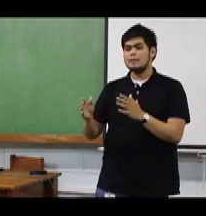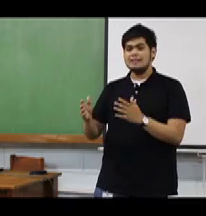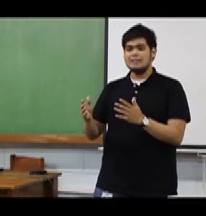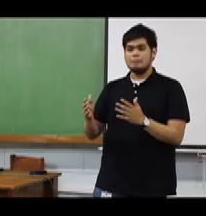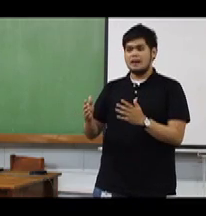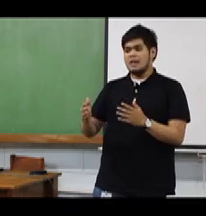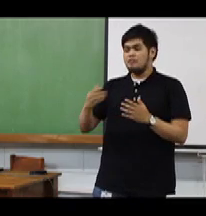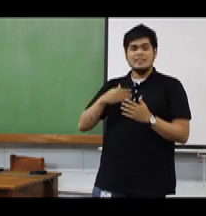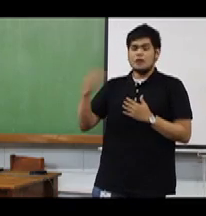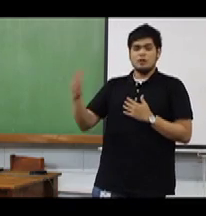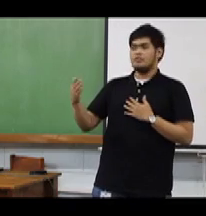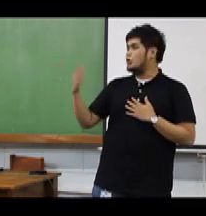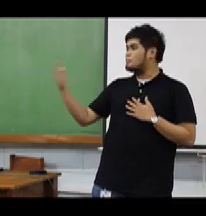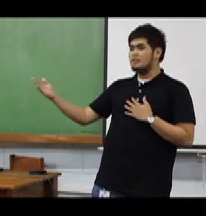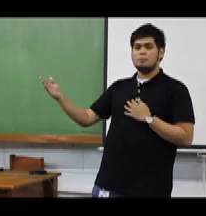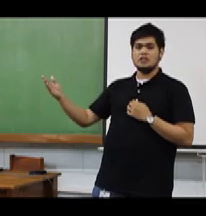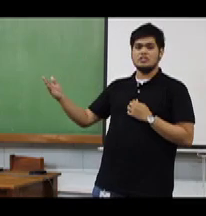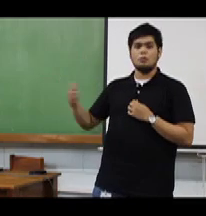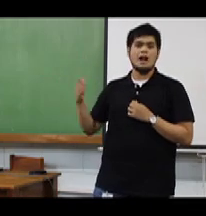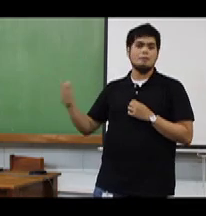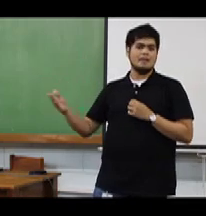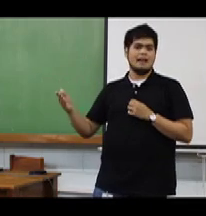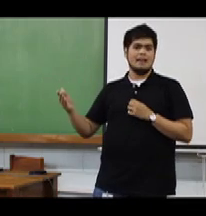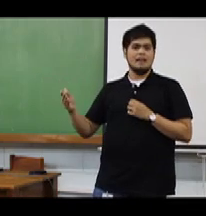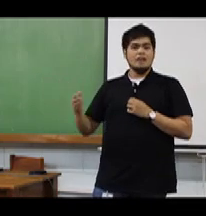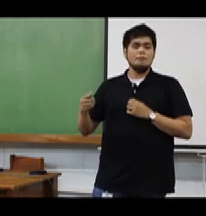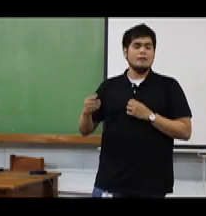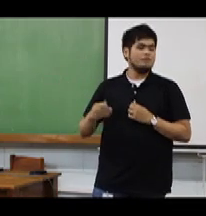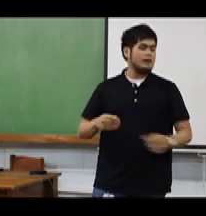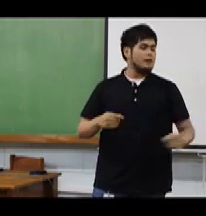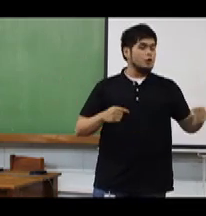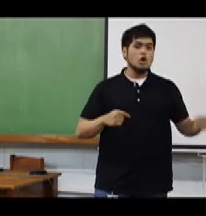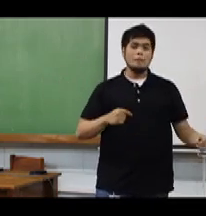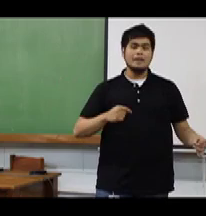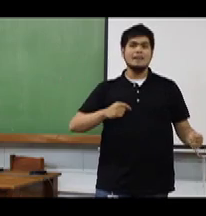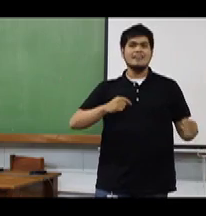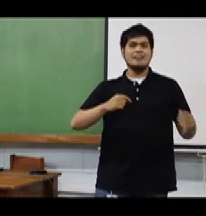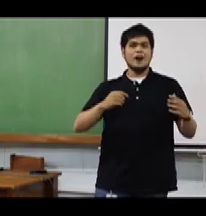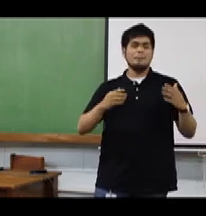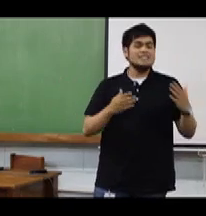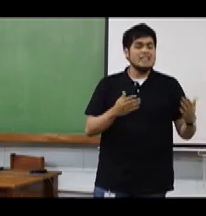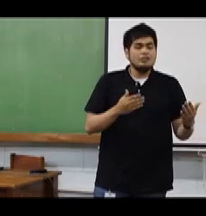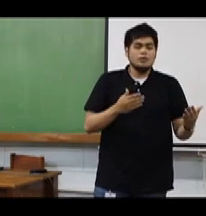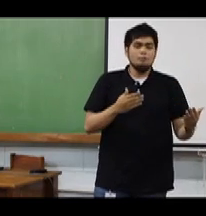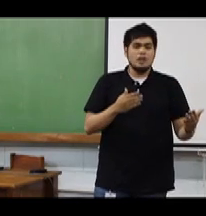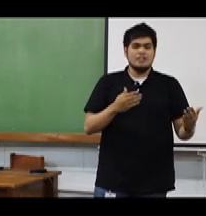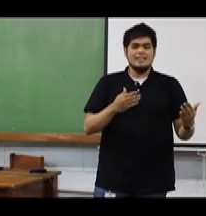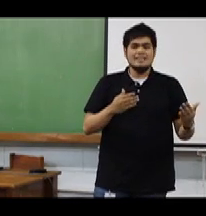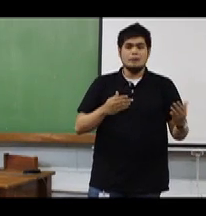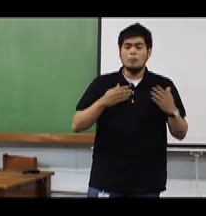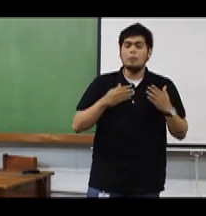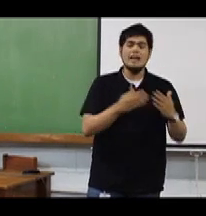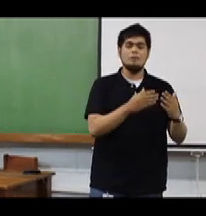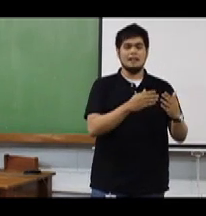importante, di ba? If you don't believe the project, wala kang mangyari. If I believe na gusto kong maging successful itong project, pupuntahan mo talaga